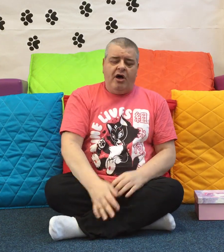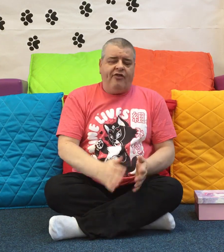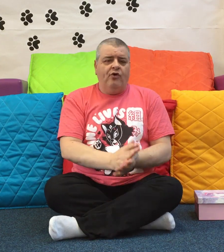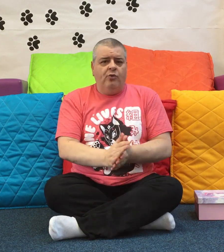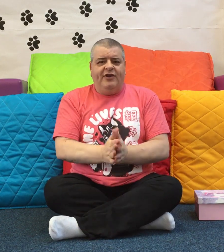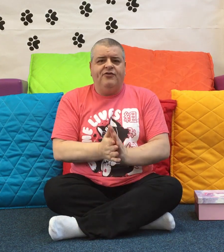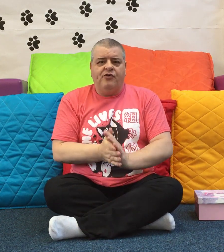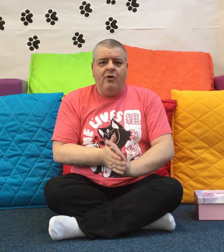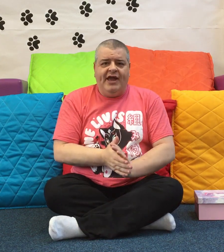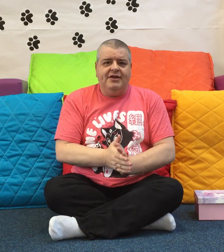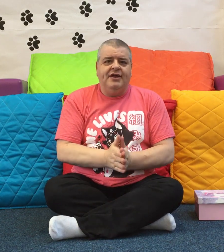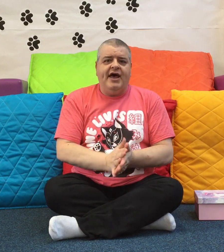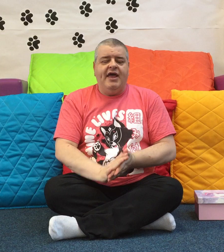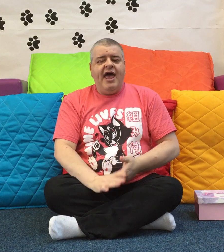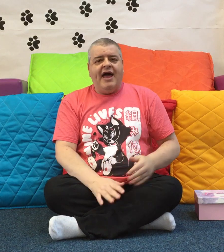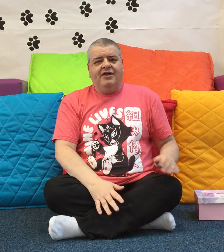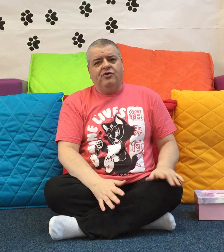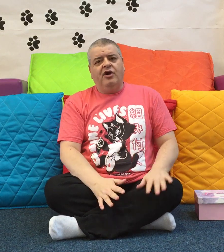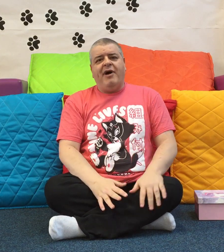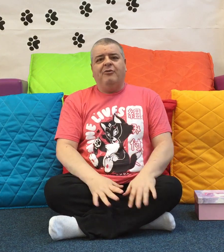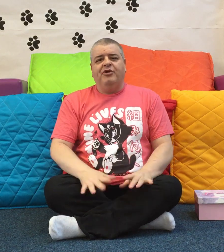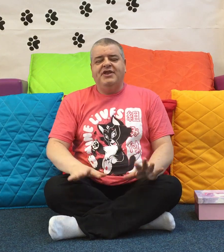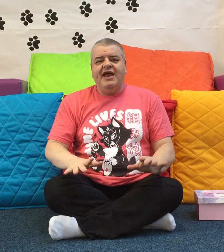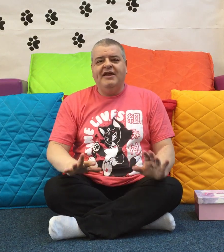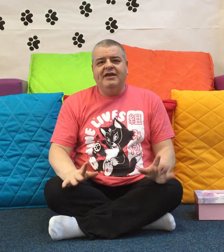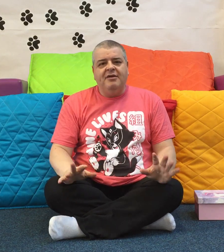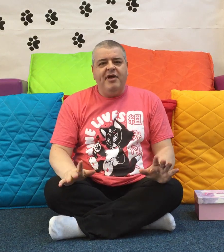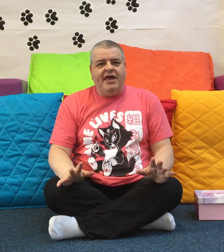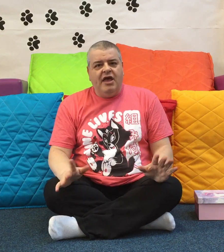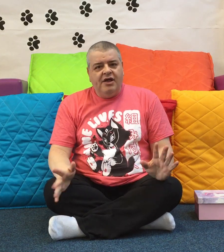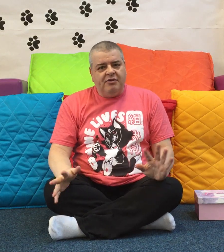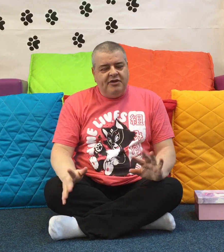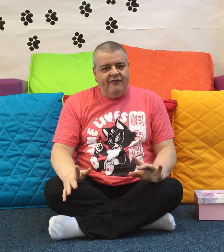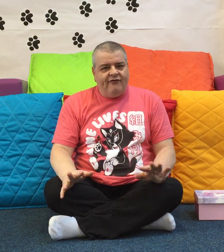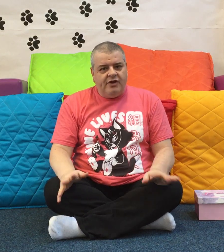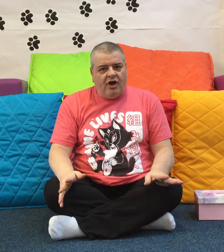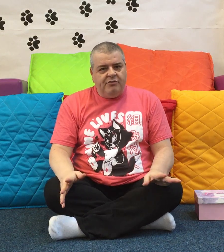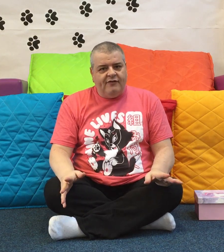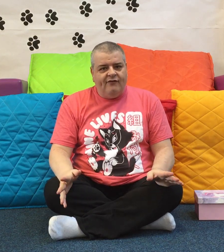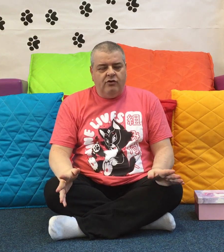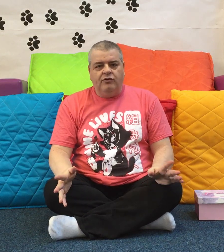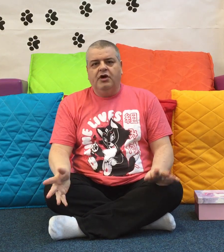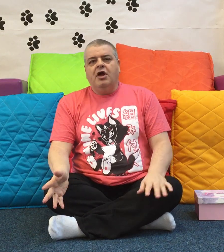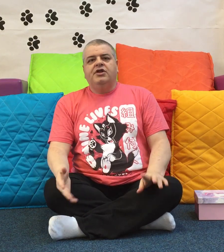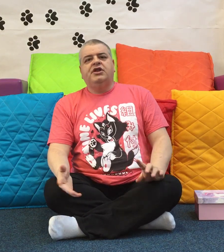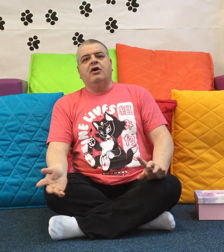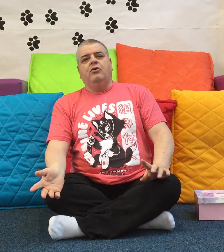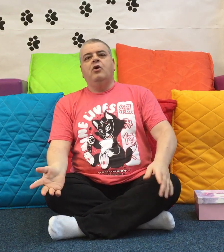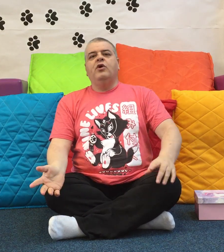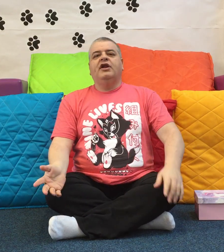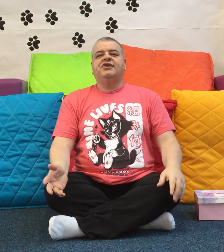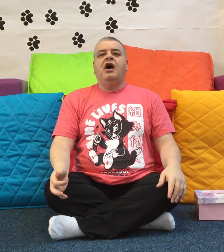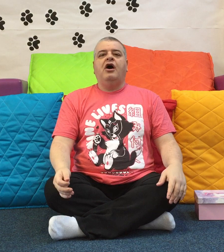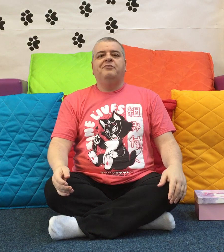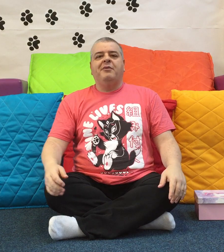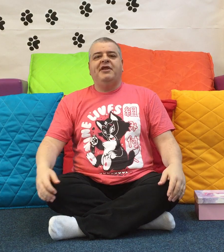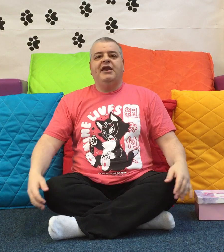I thought we'd throw it in today. And it's all about pretending to be some different types of food. So we're going to start off by pretending